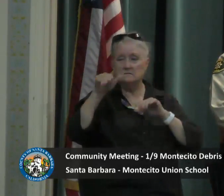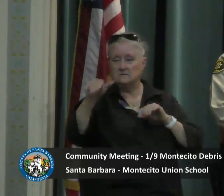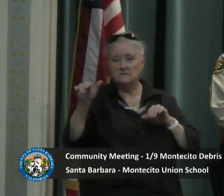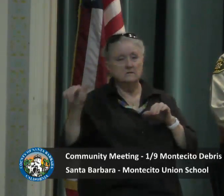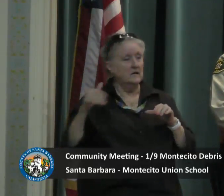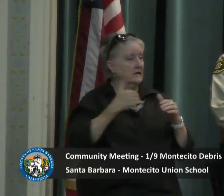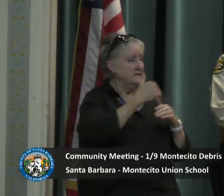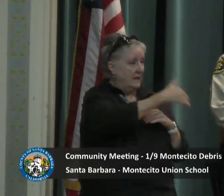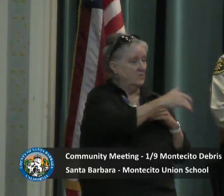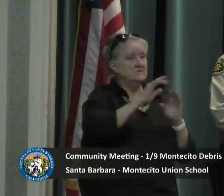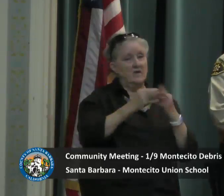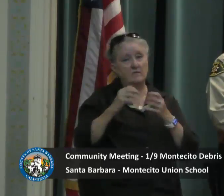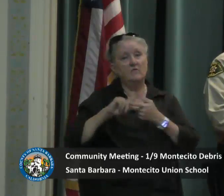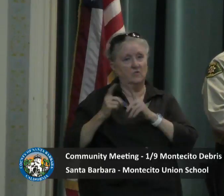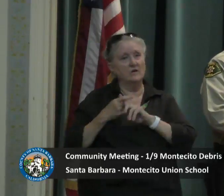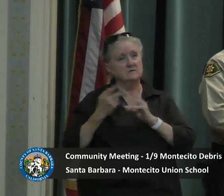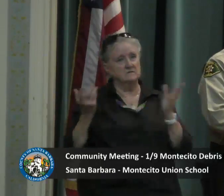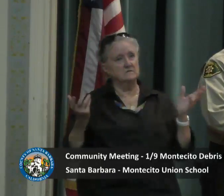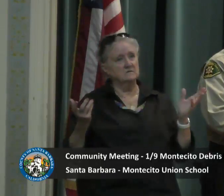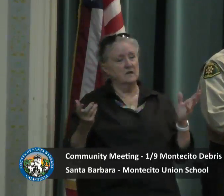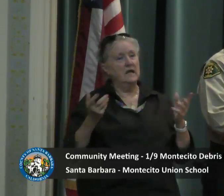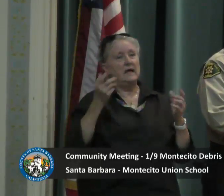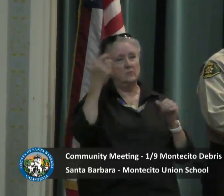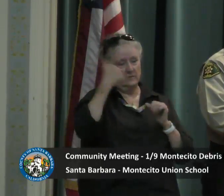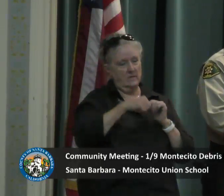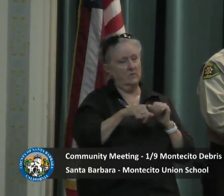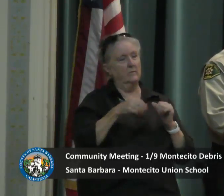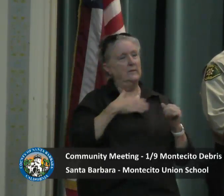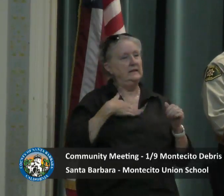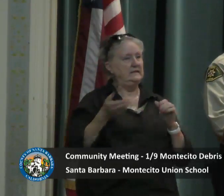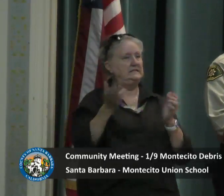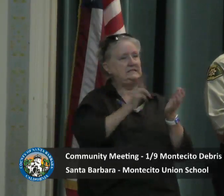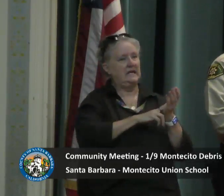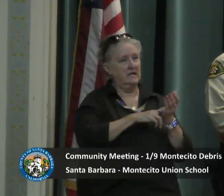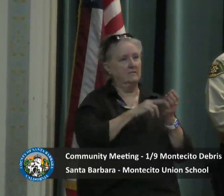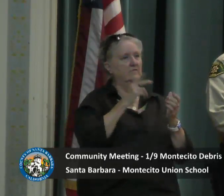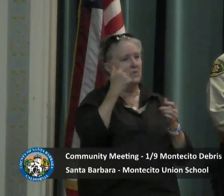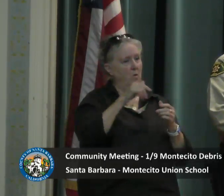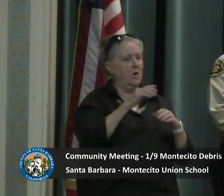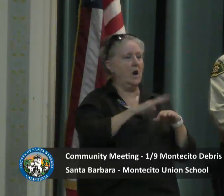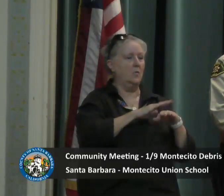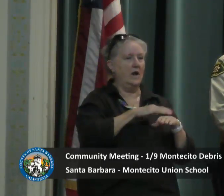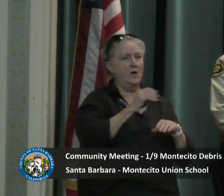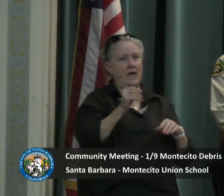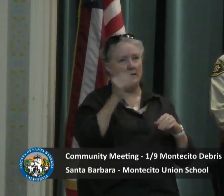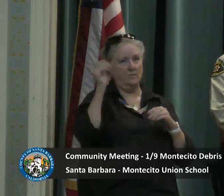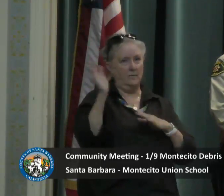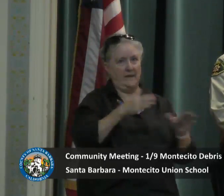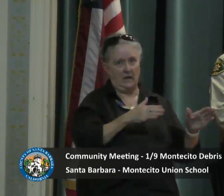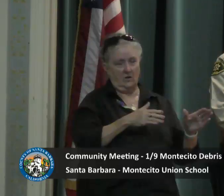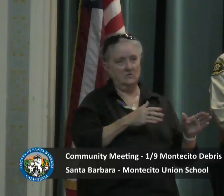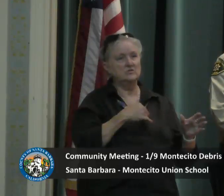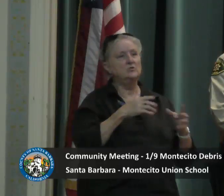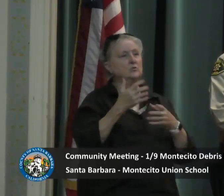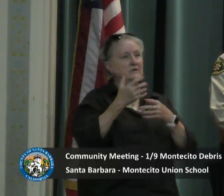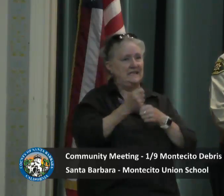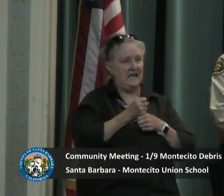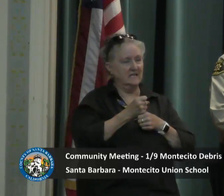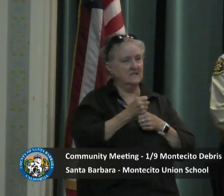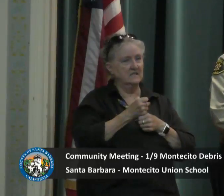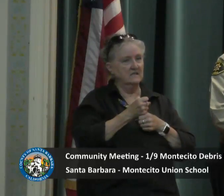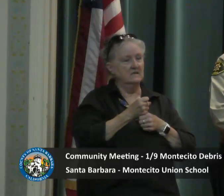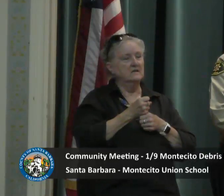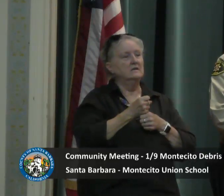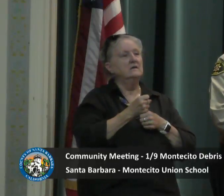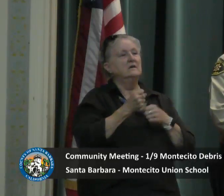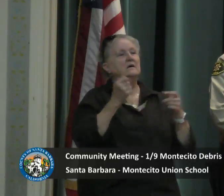and remember, please sign up for Aware and Prepare so that you can receive alert notice before a storm